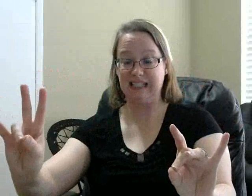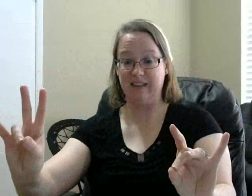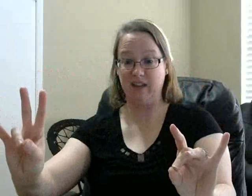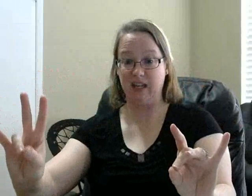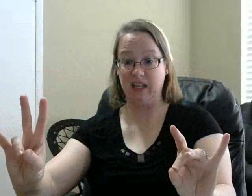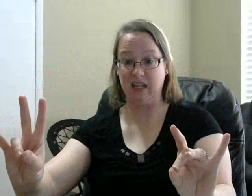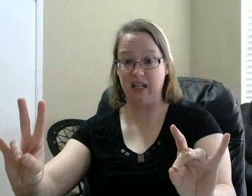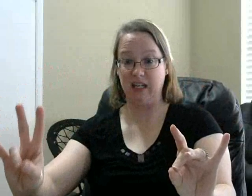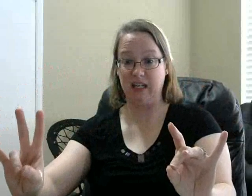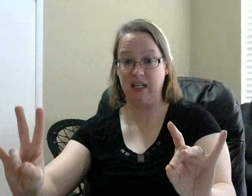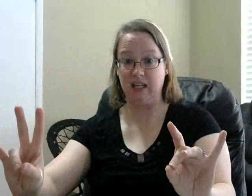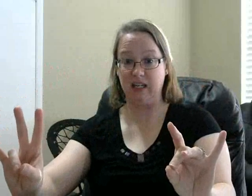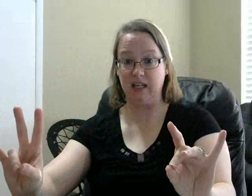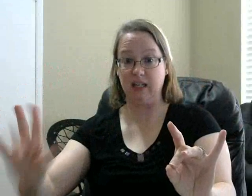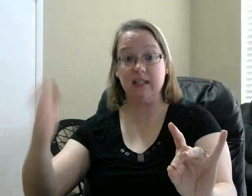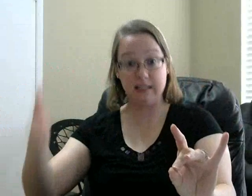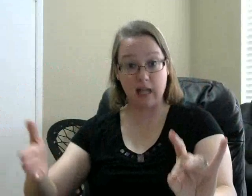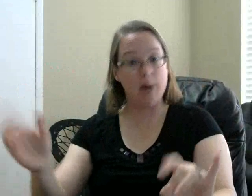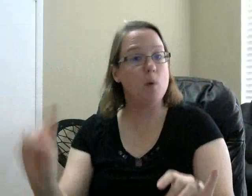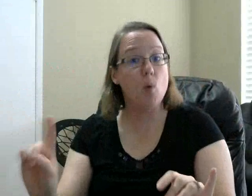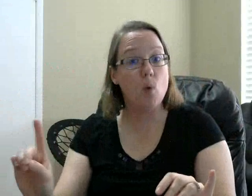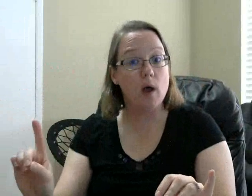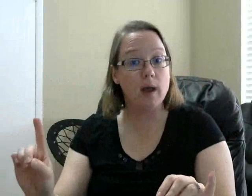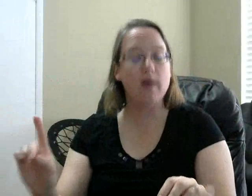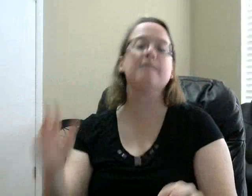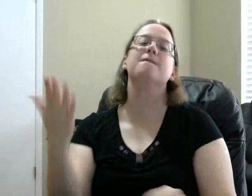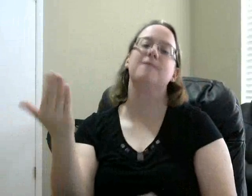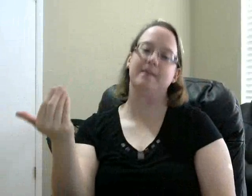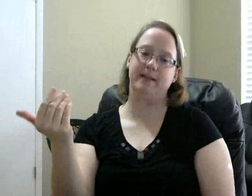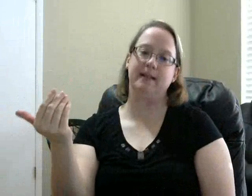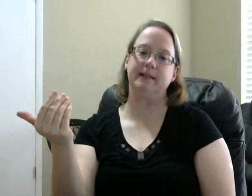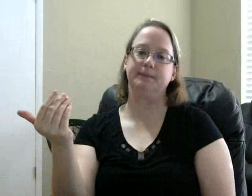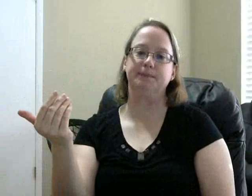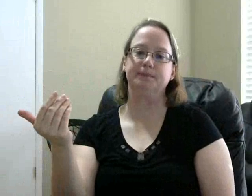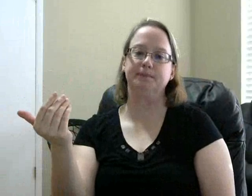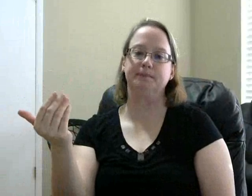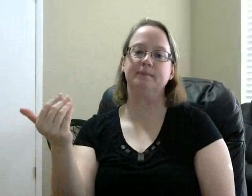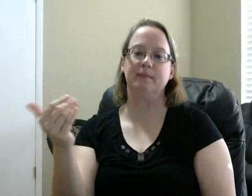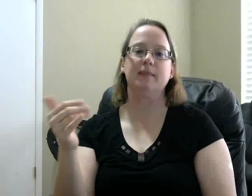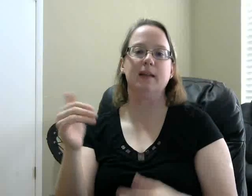7. We go to 15. 8 plus 7 is 15.